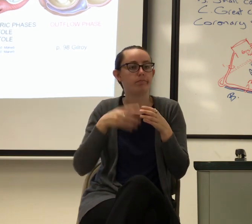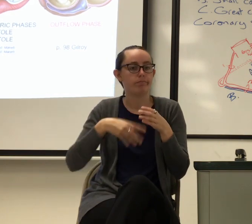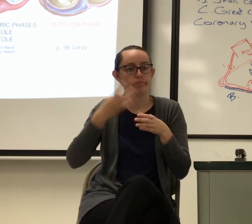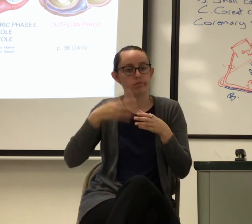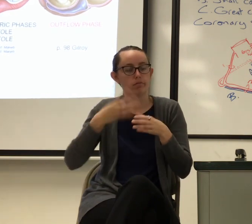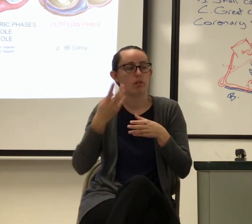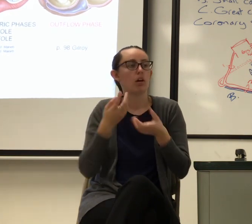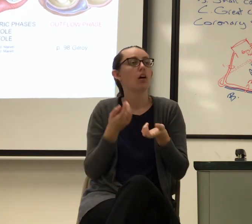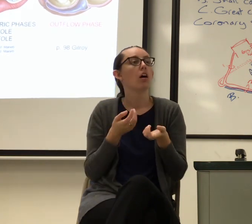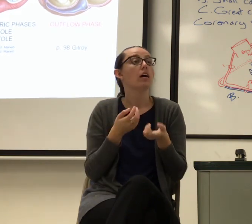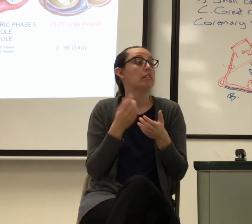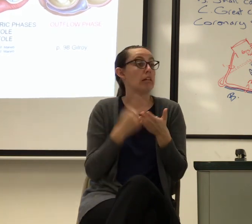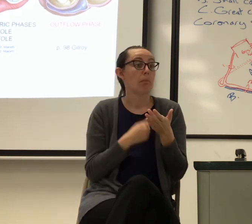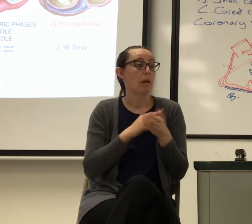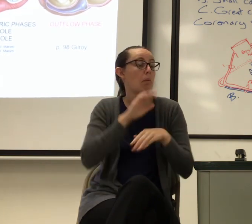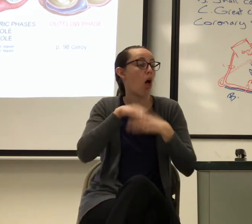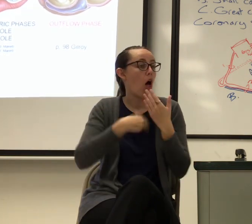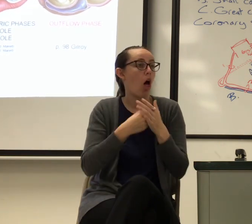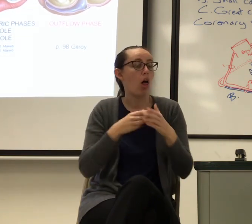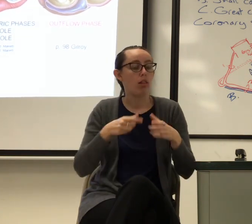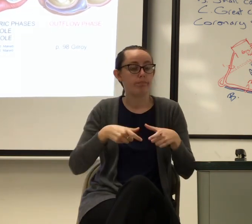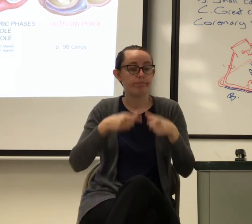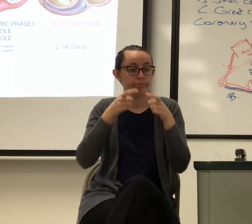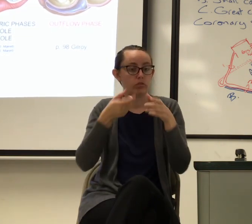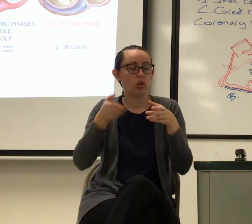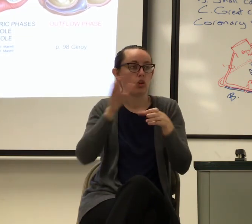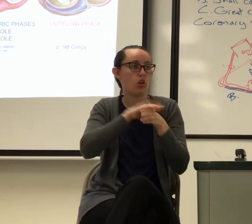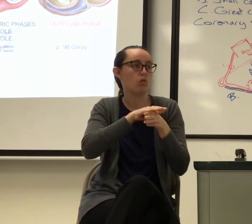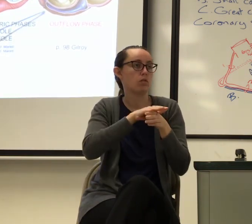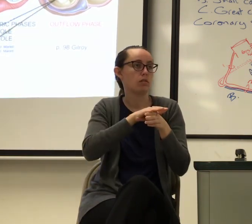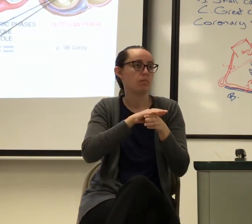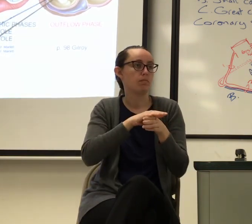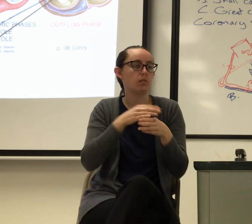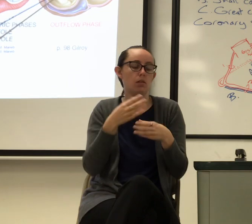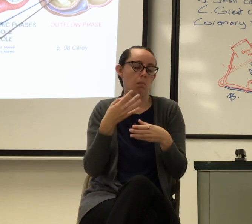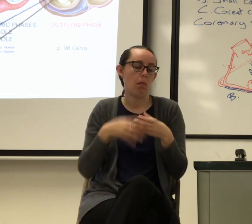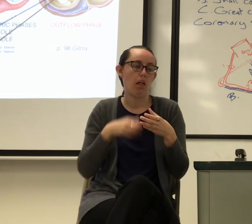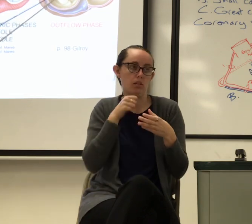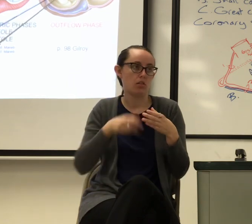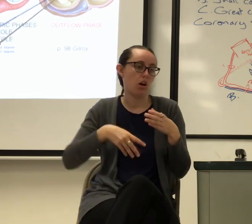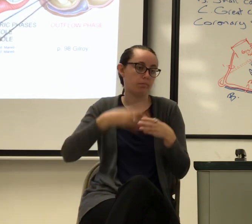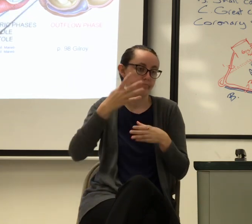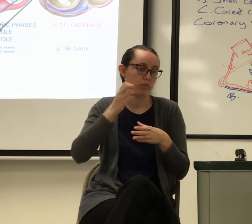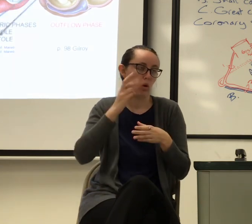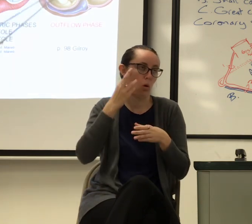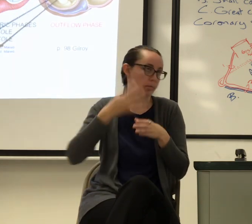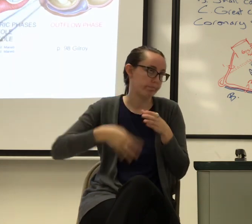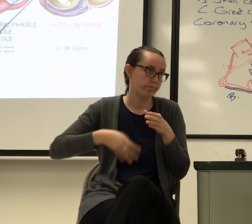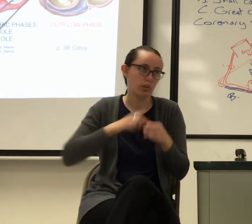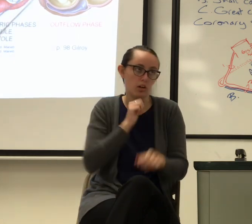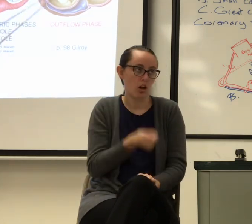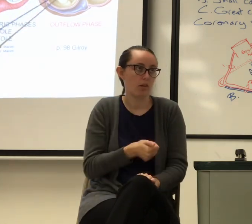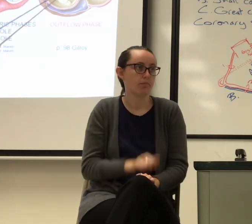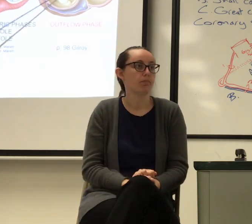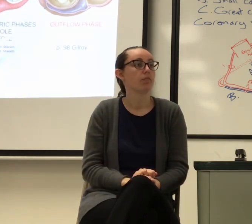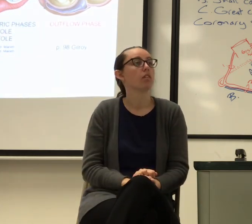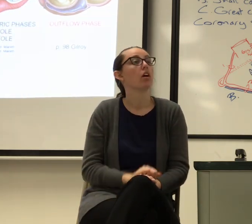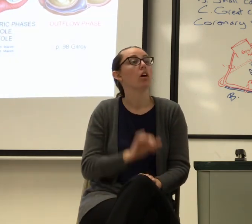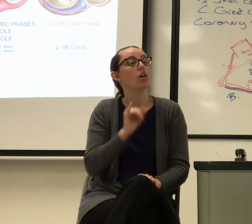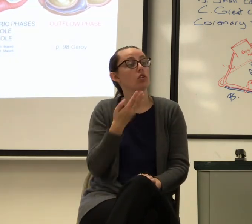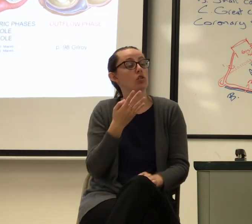closed, blood's not flowing in or out. The job of the heart is this, when it pumps blood into the arteries.